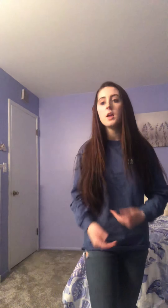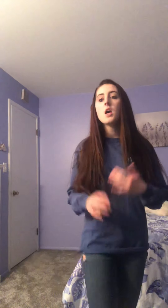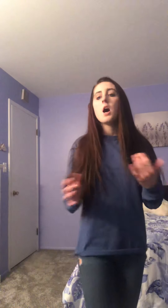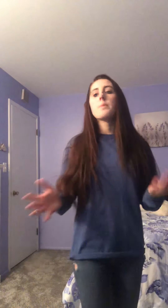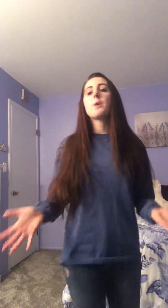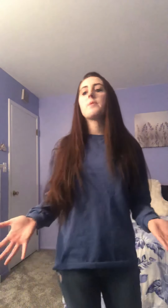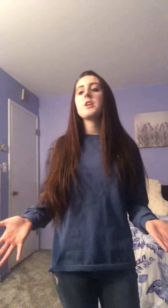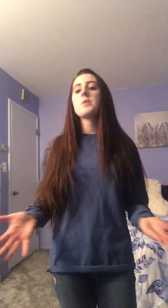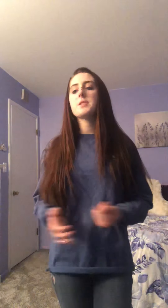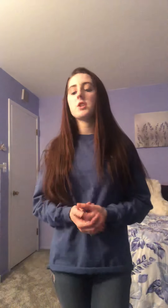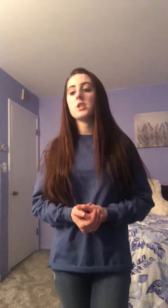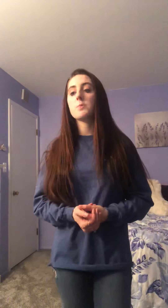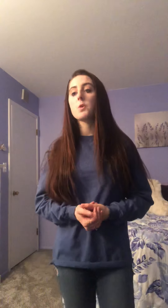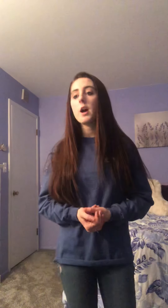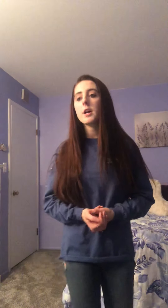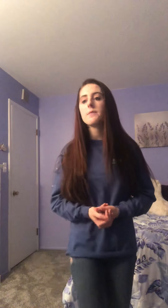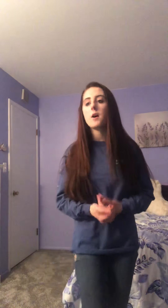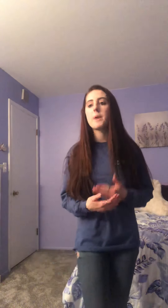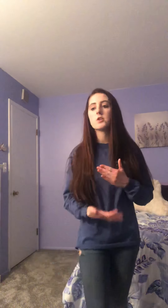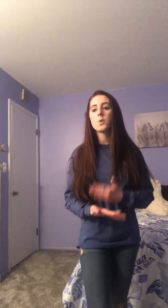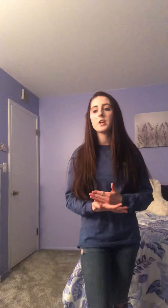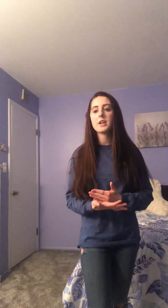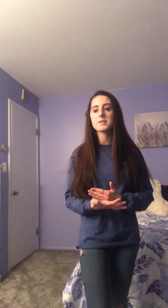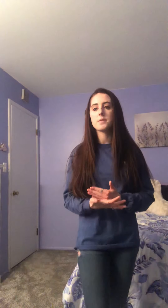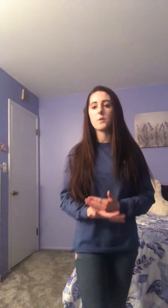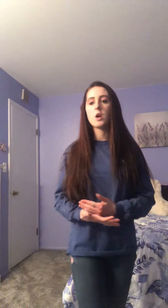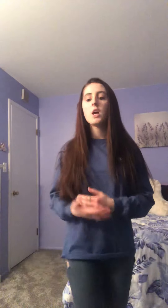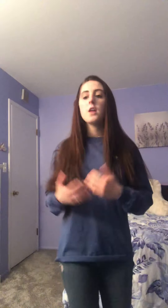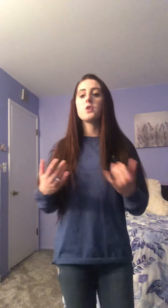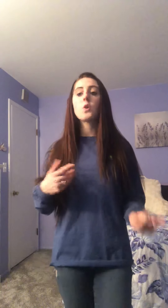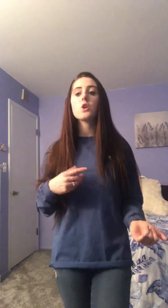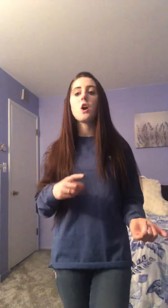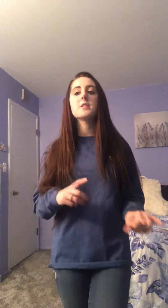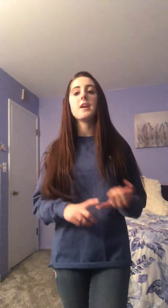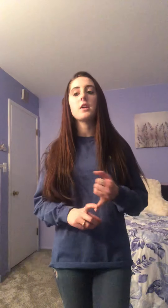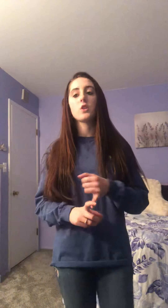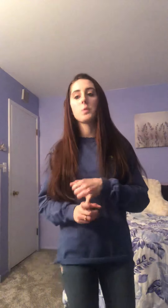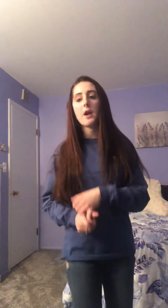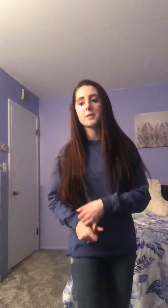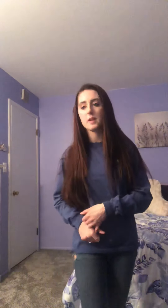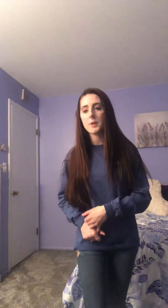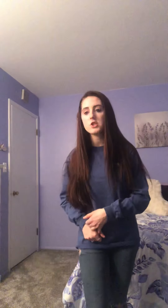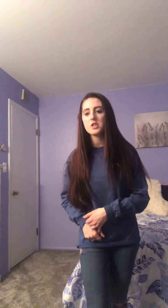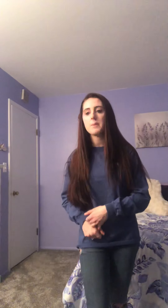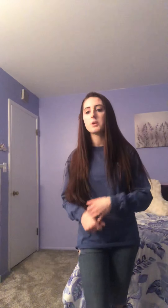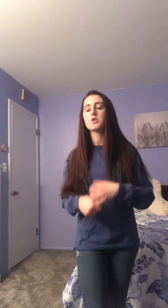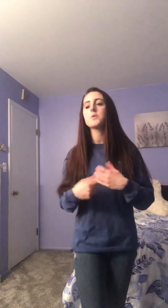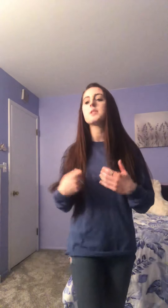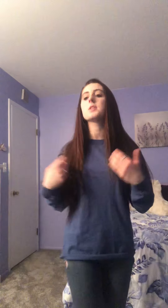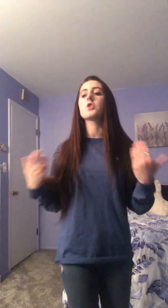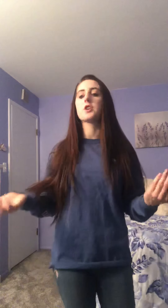A preparation position is required, followed by a torque against the floor. The torque causes angular acceleration that produces the turning